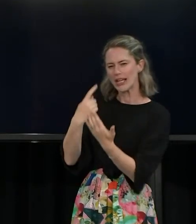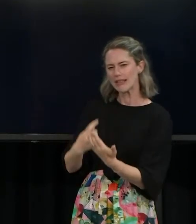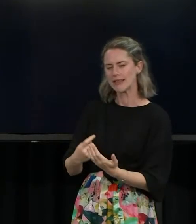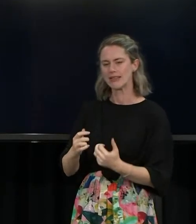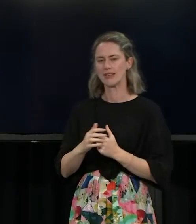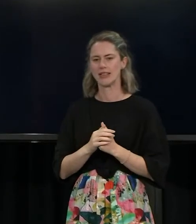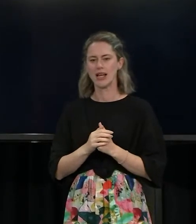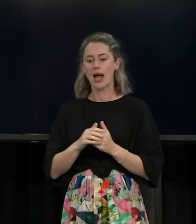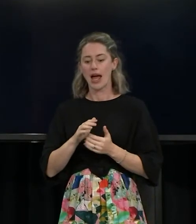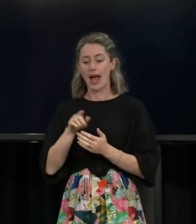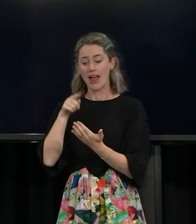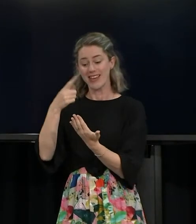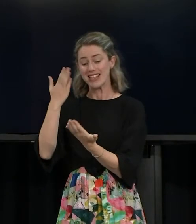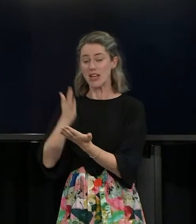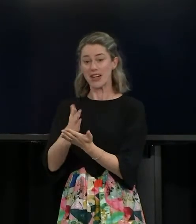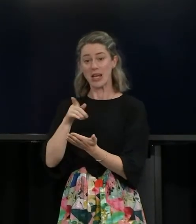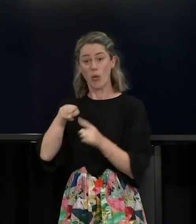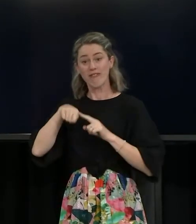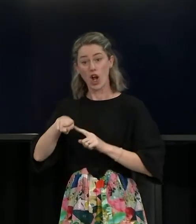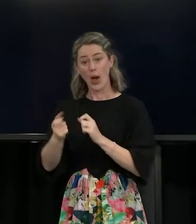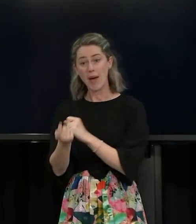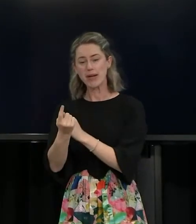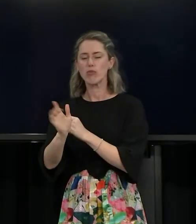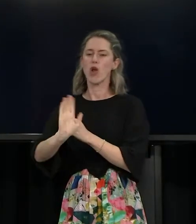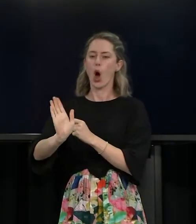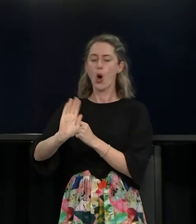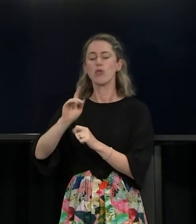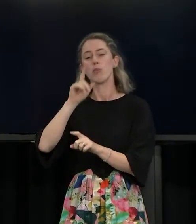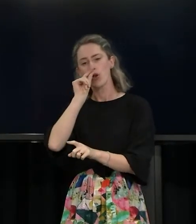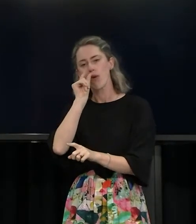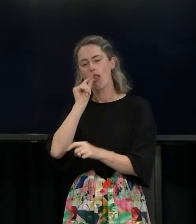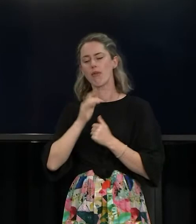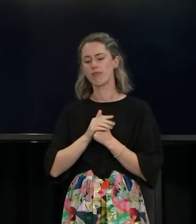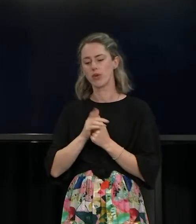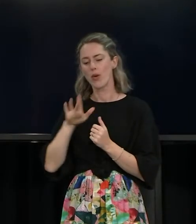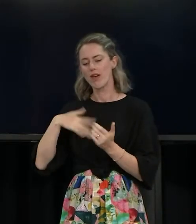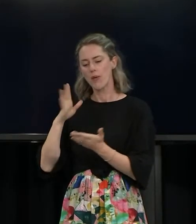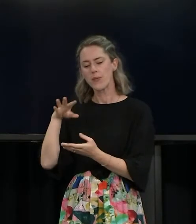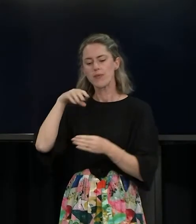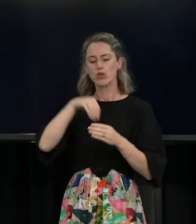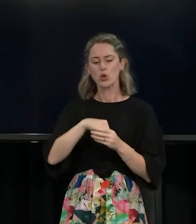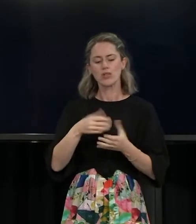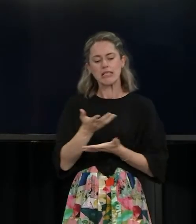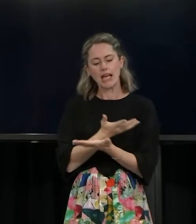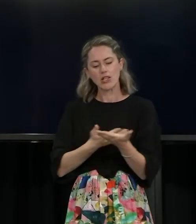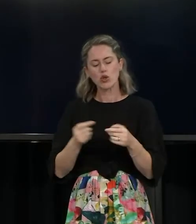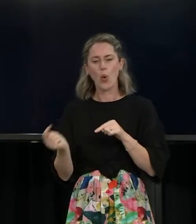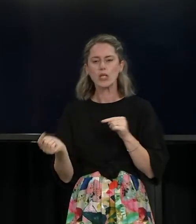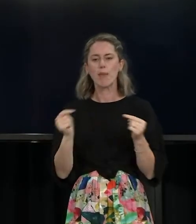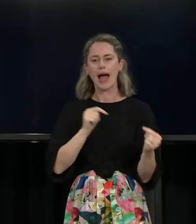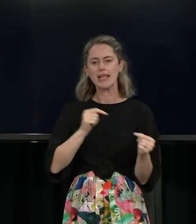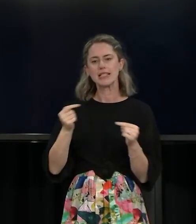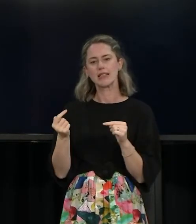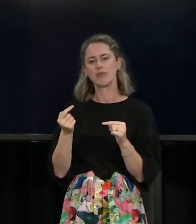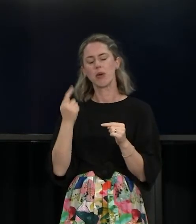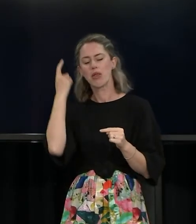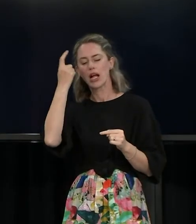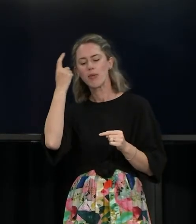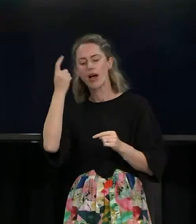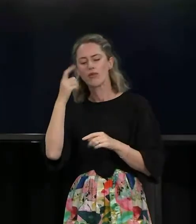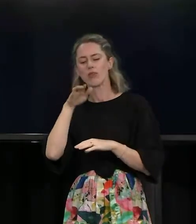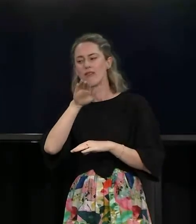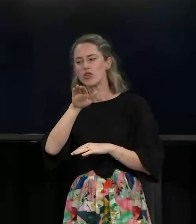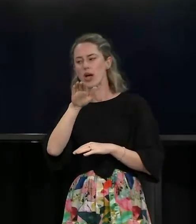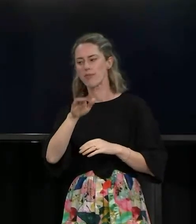inevitable outcome for New Zealand. We see it as a contribution to a debate and a contribution to the work that we must do